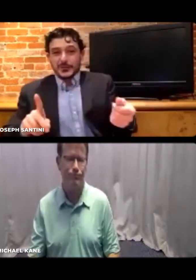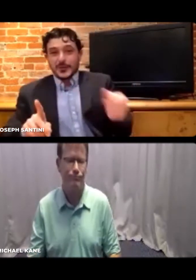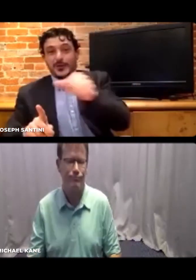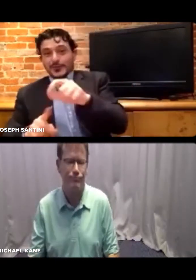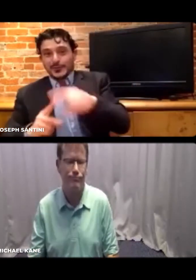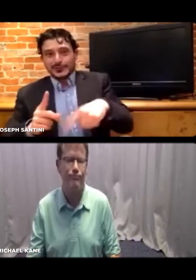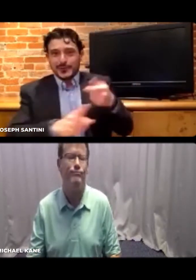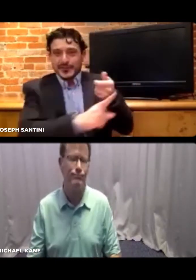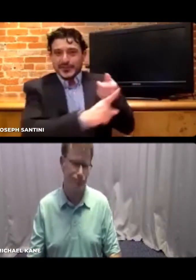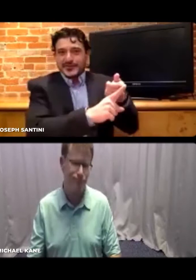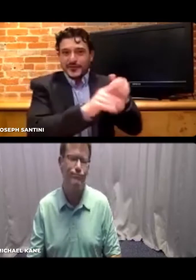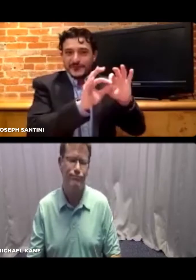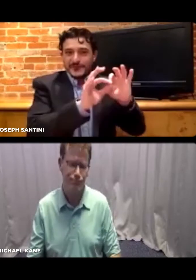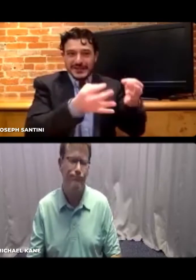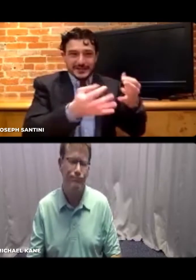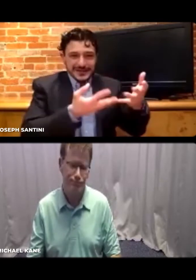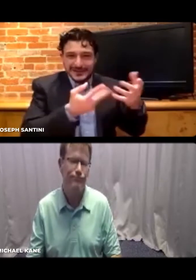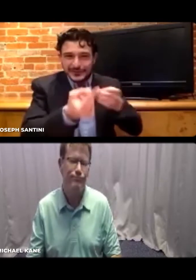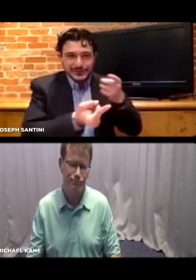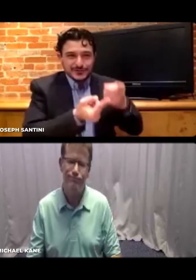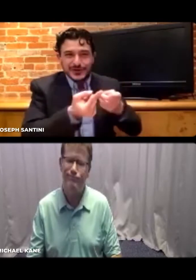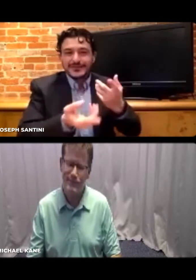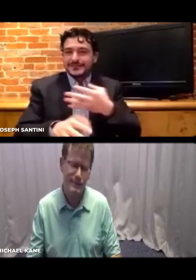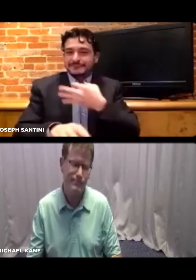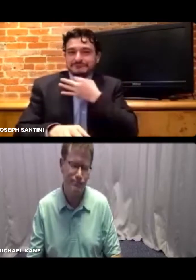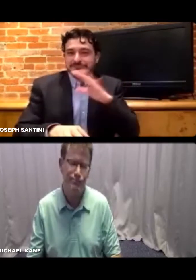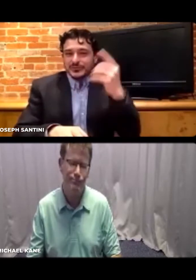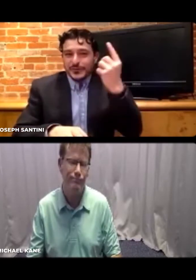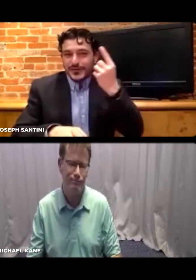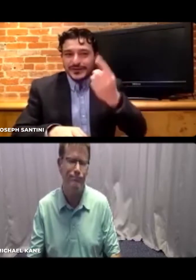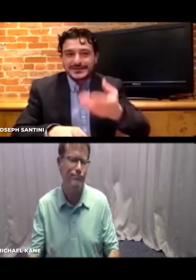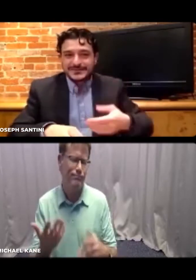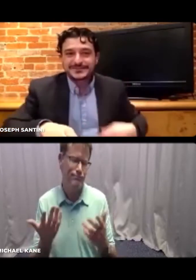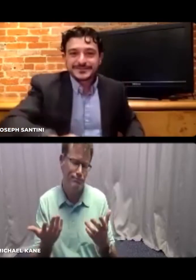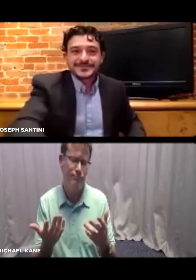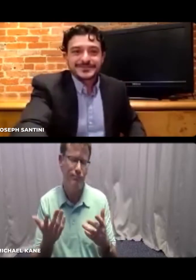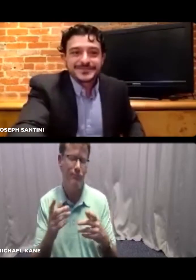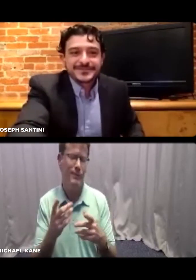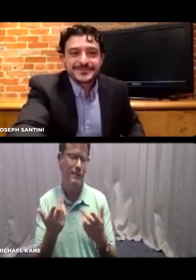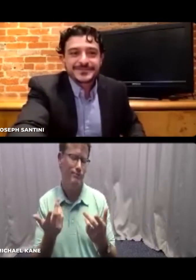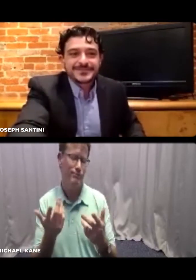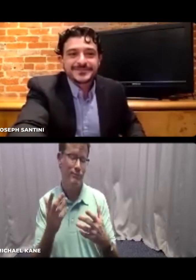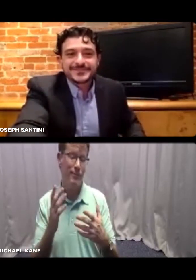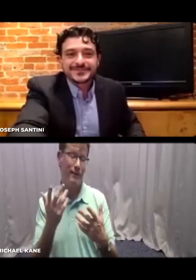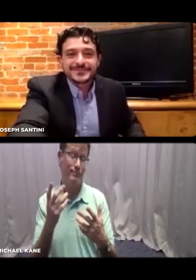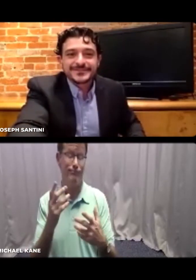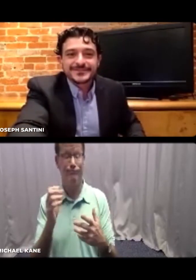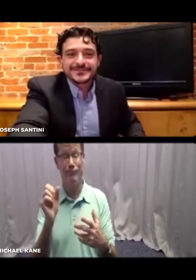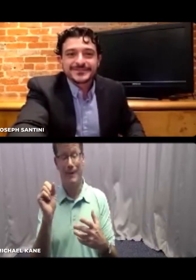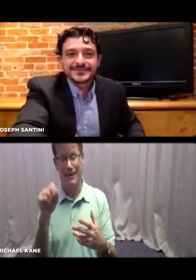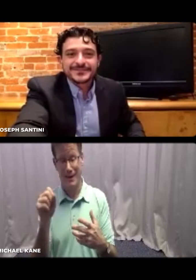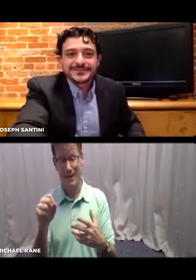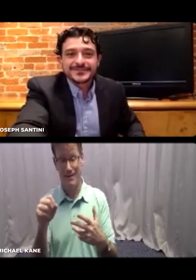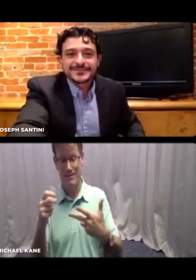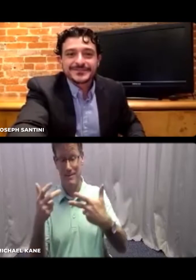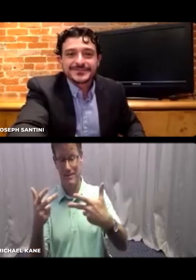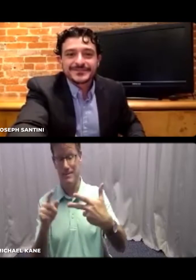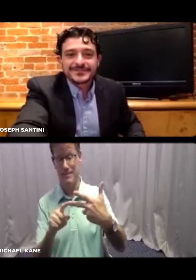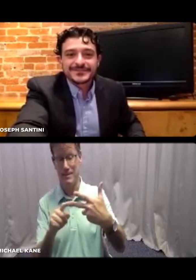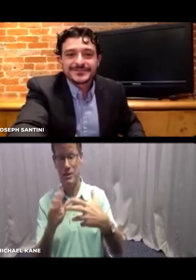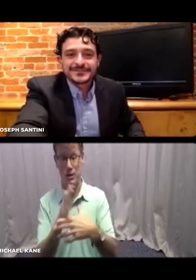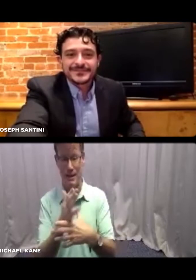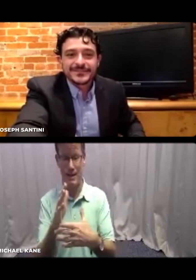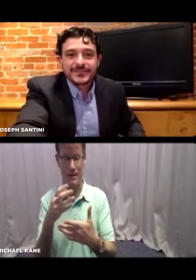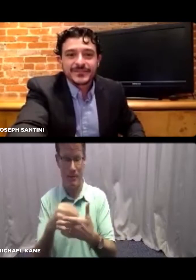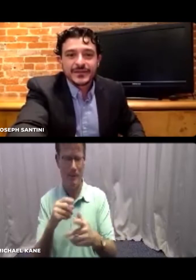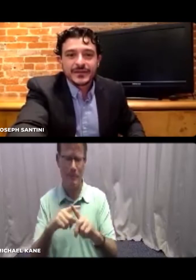ways? Just curious what your thoughts might be, Mike. Right. I did mention the three S's, and the third